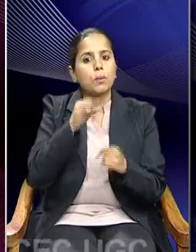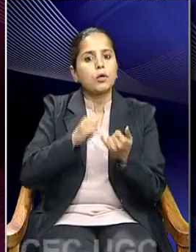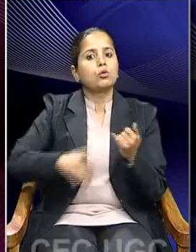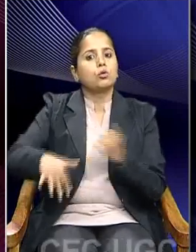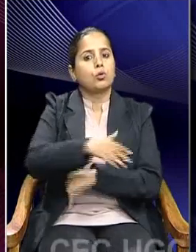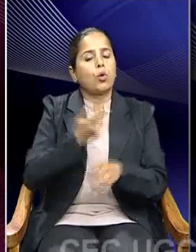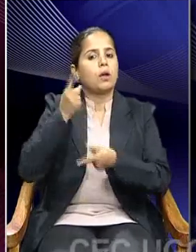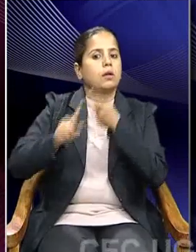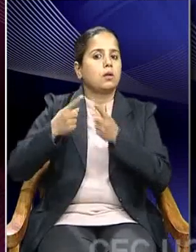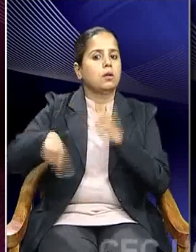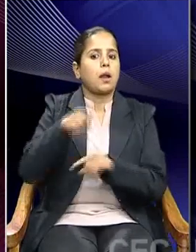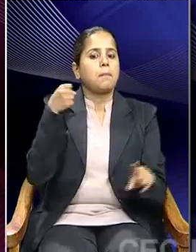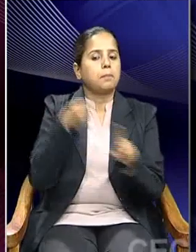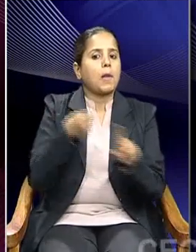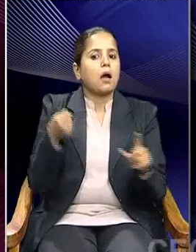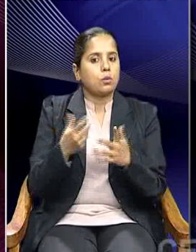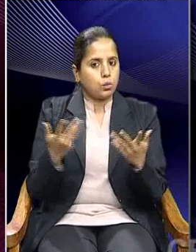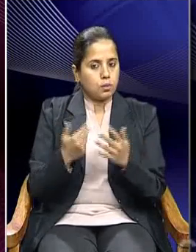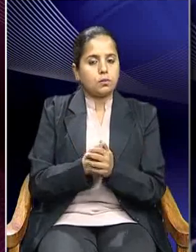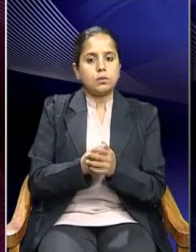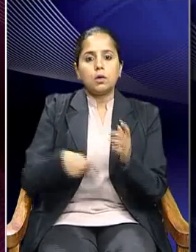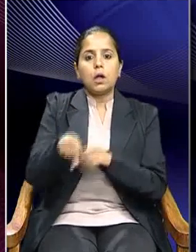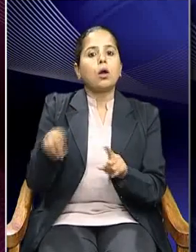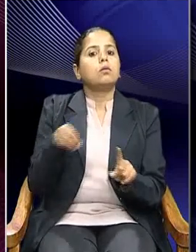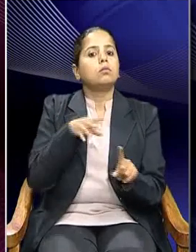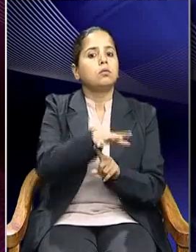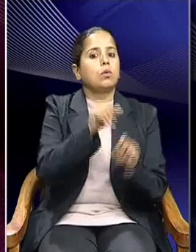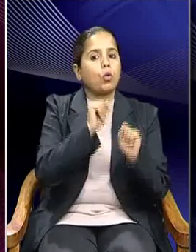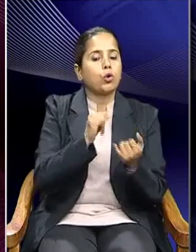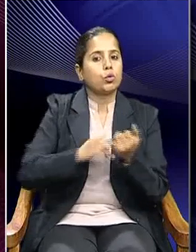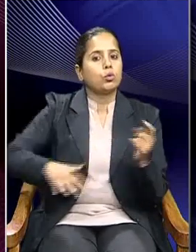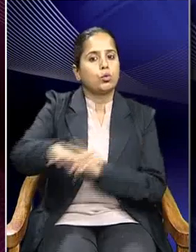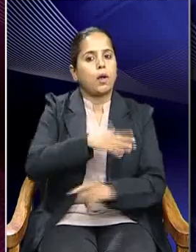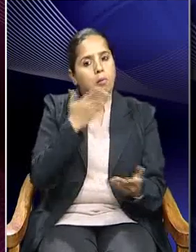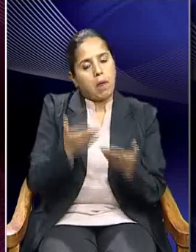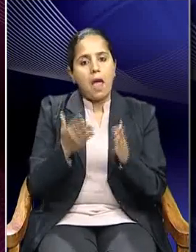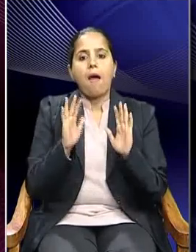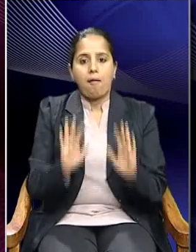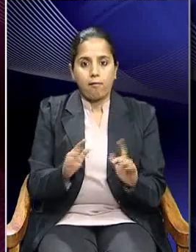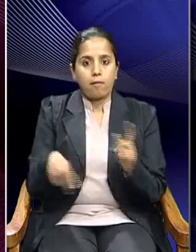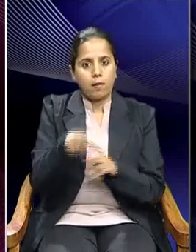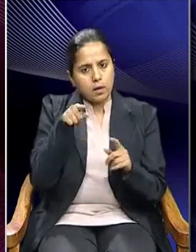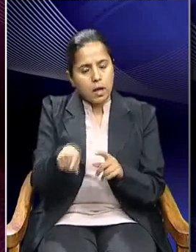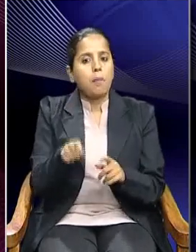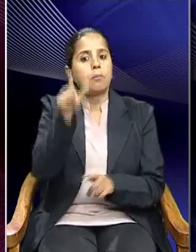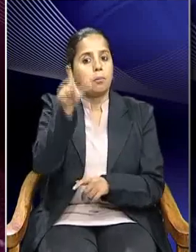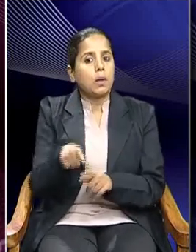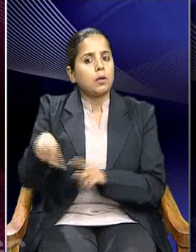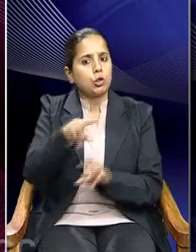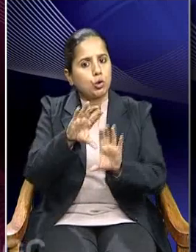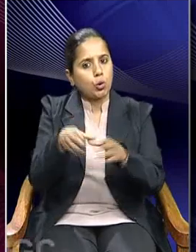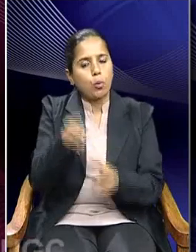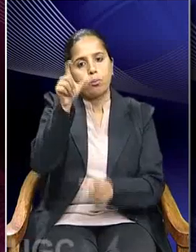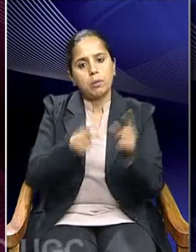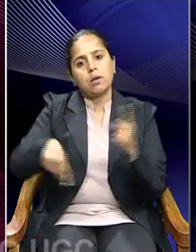and historical impact or influences society may have on that person or group of